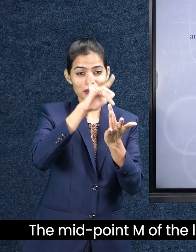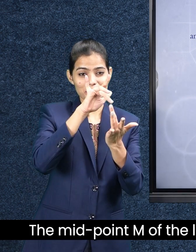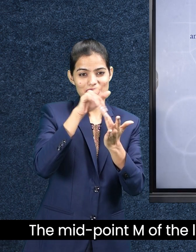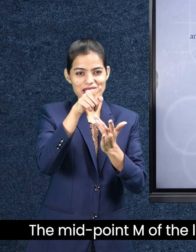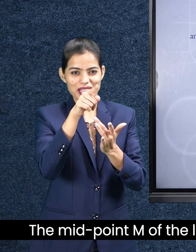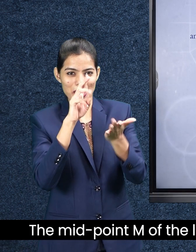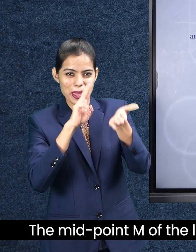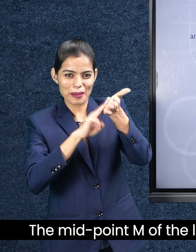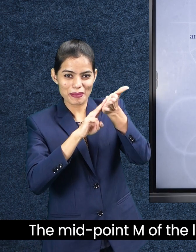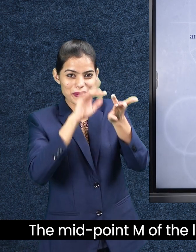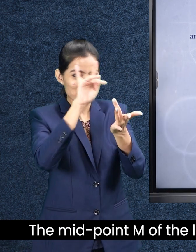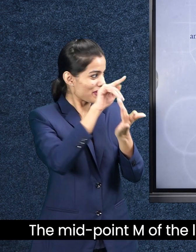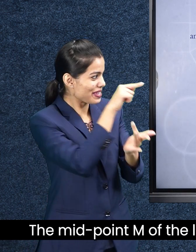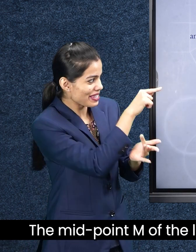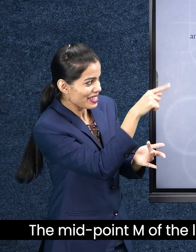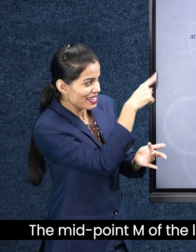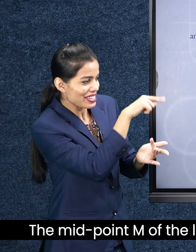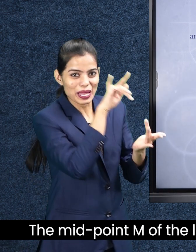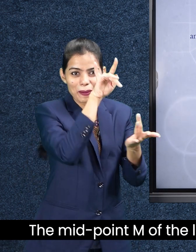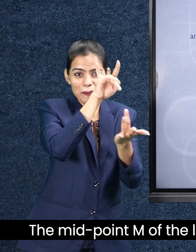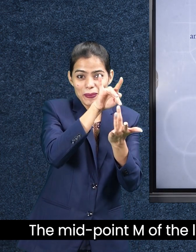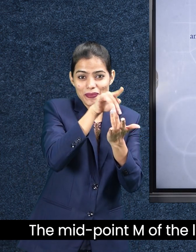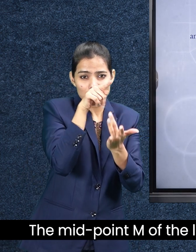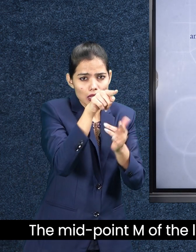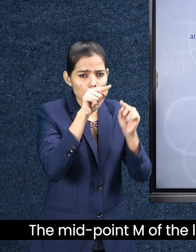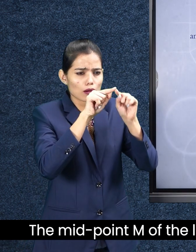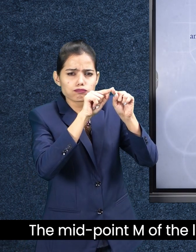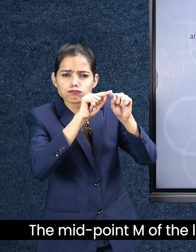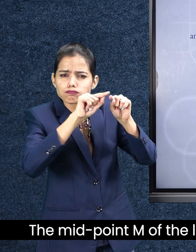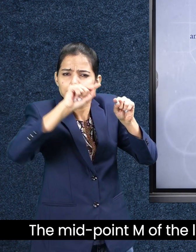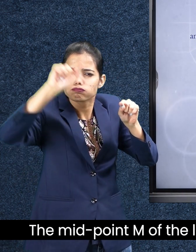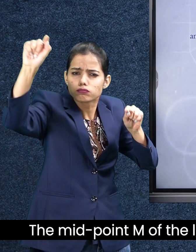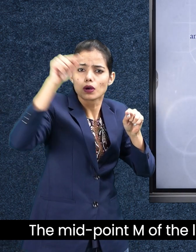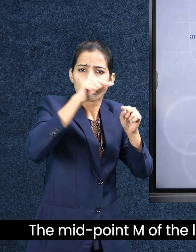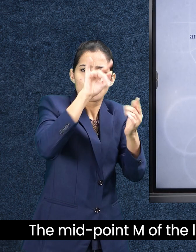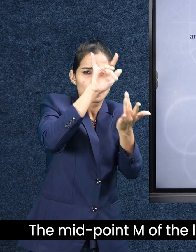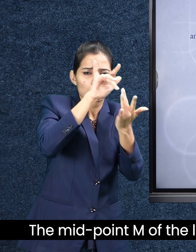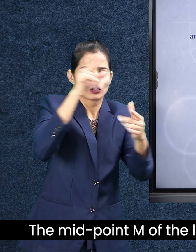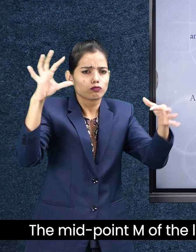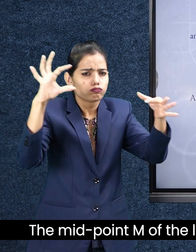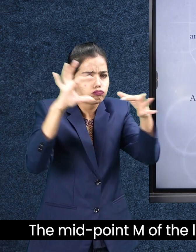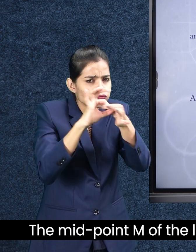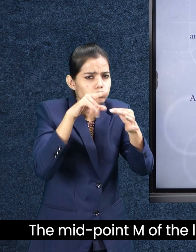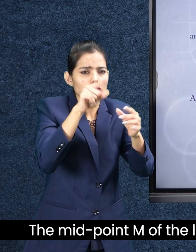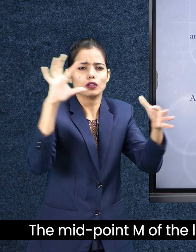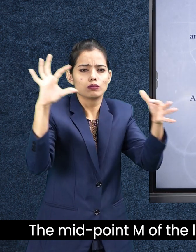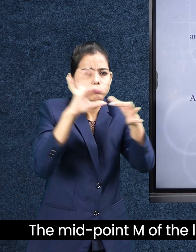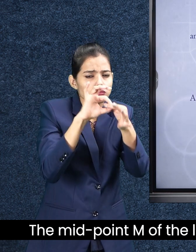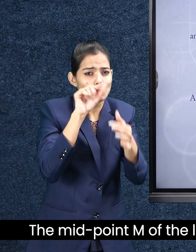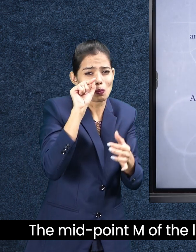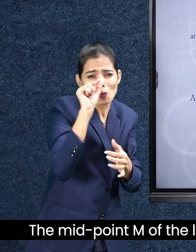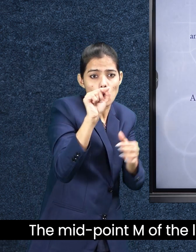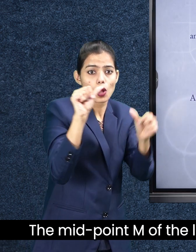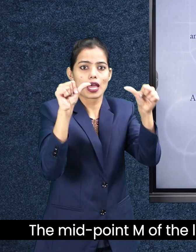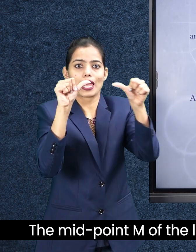The midpoint M of the line segment joining points A, x1, y1 and B,